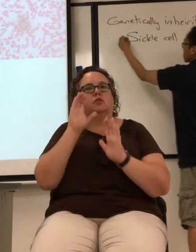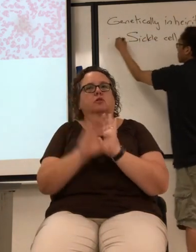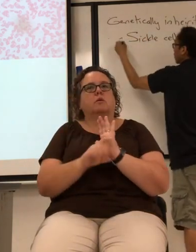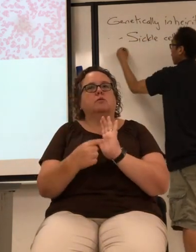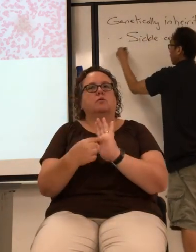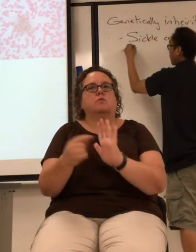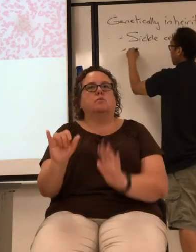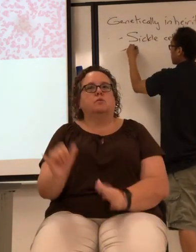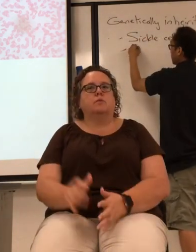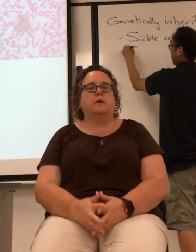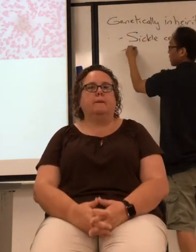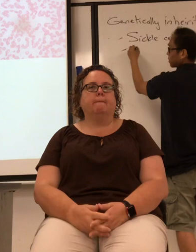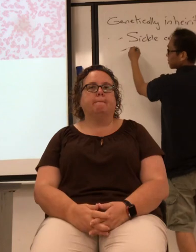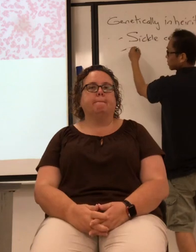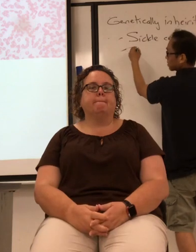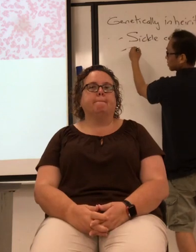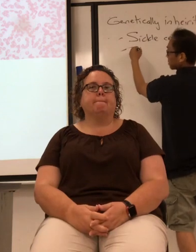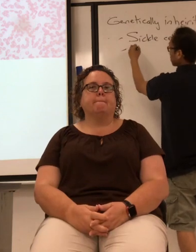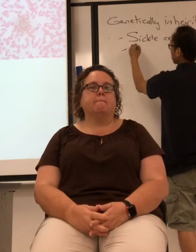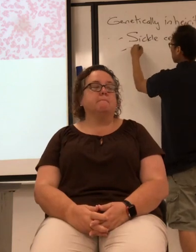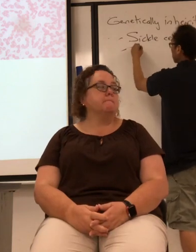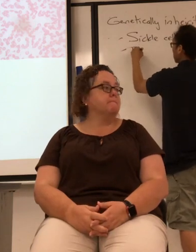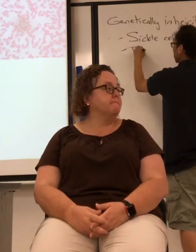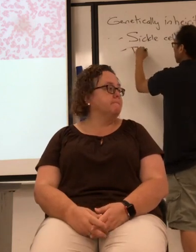So sickle cell and thalassemia.